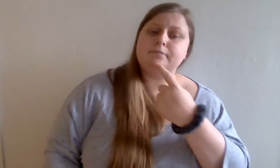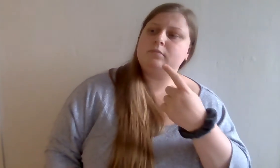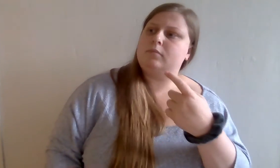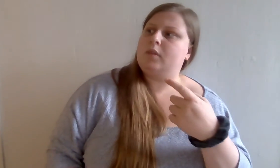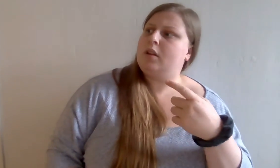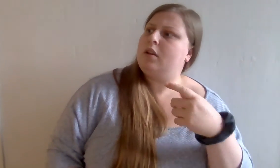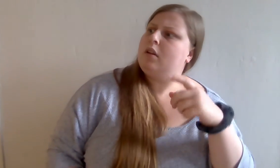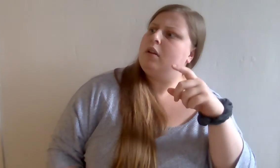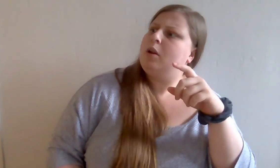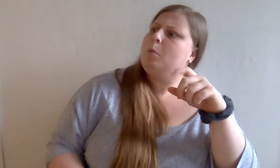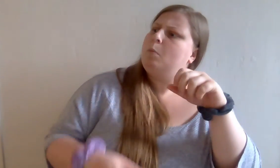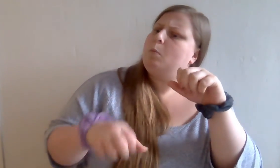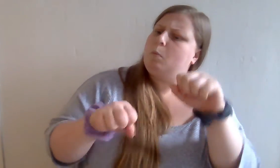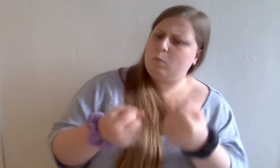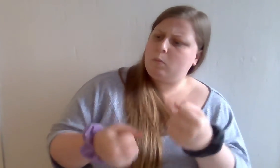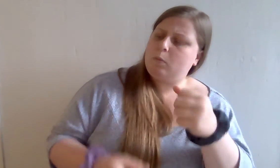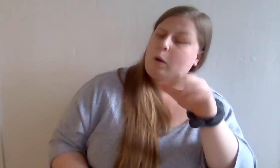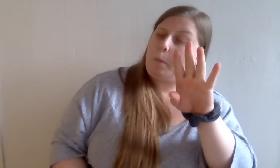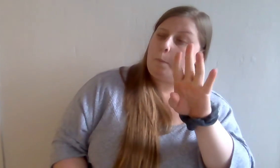The child said,